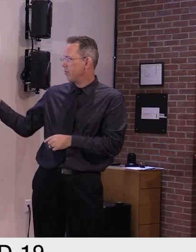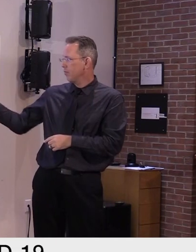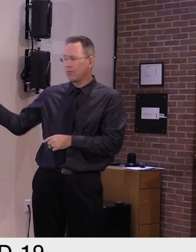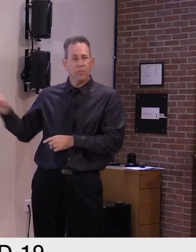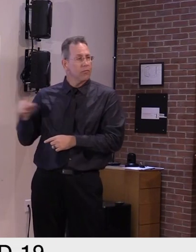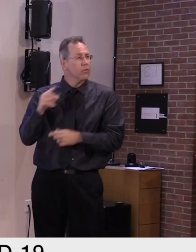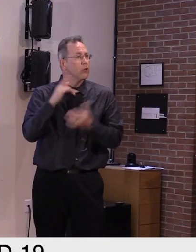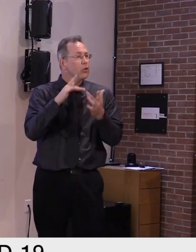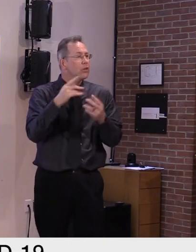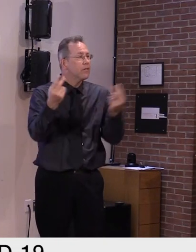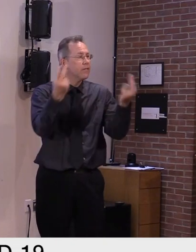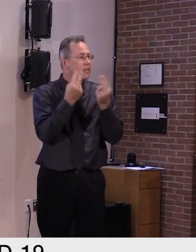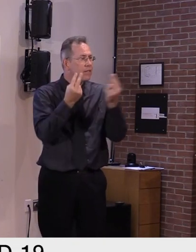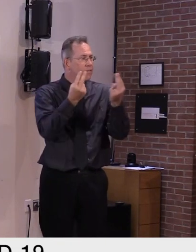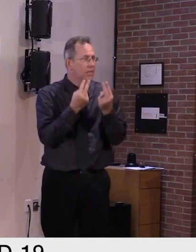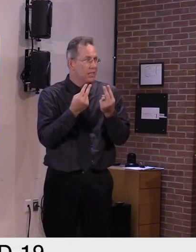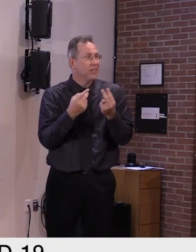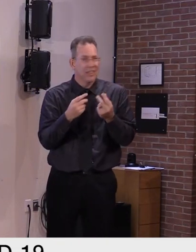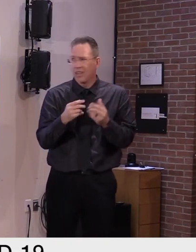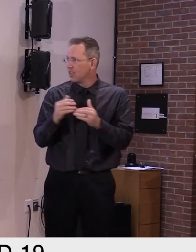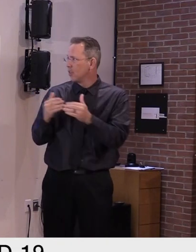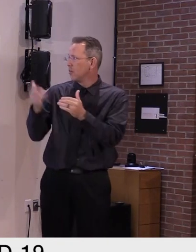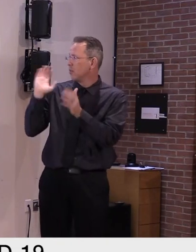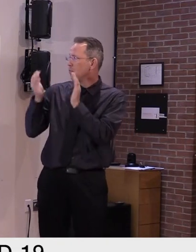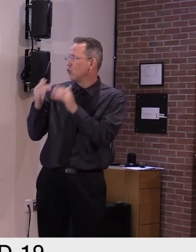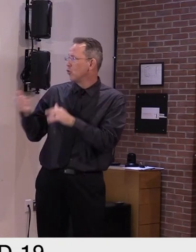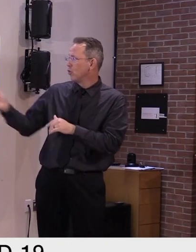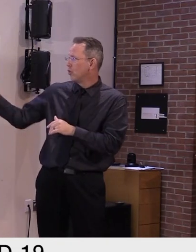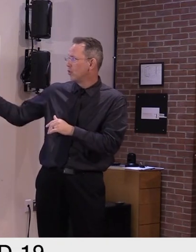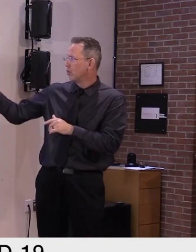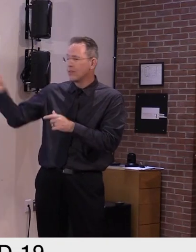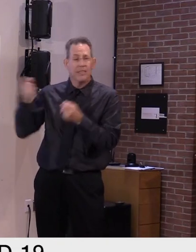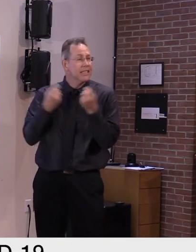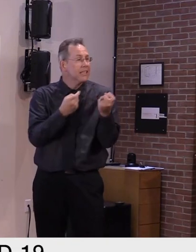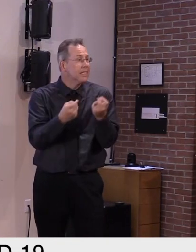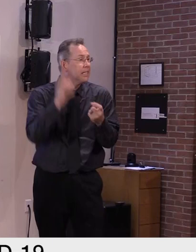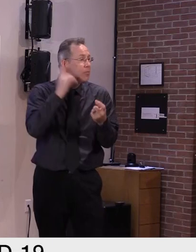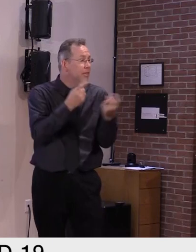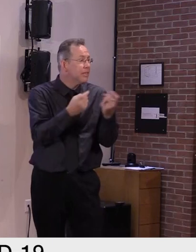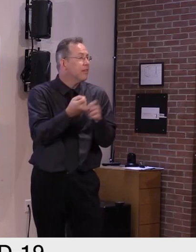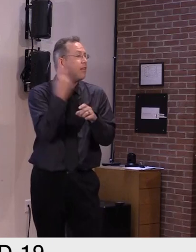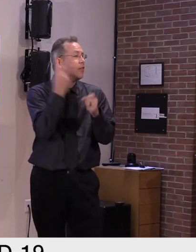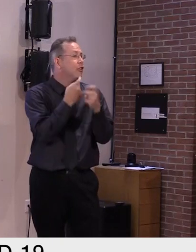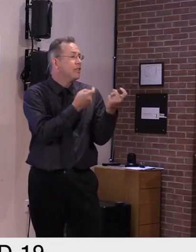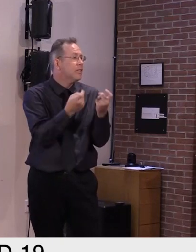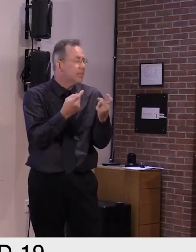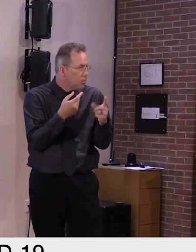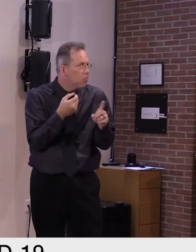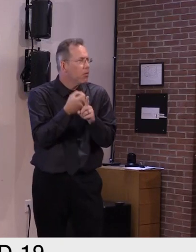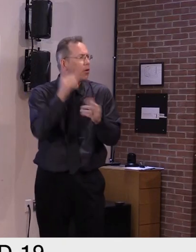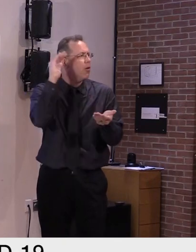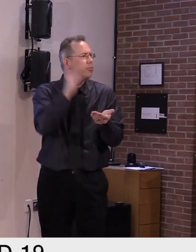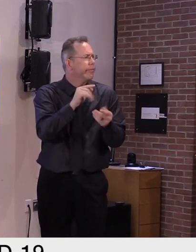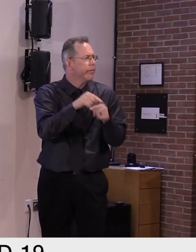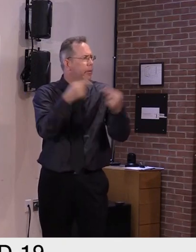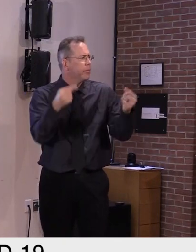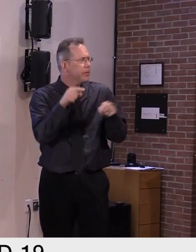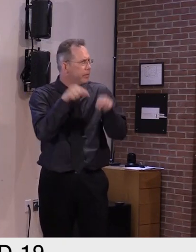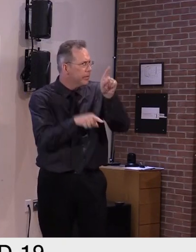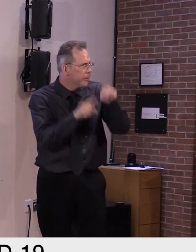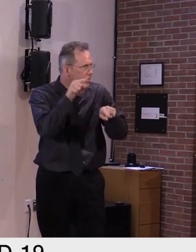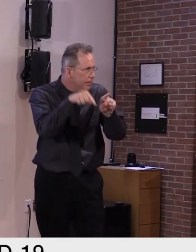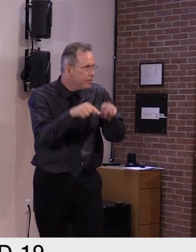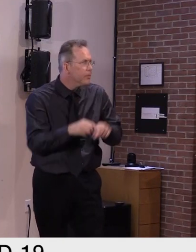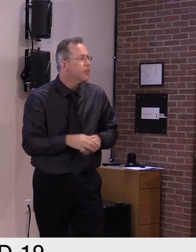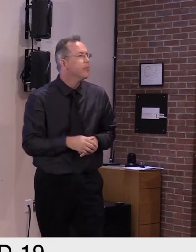2020 fall foliage season still down compared to 2019, but there was an increase compared